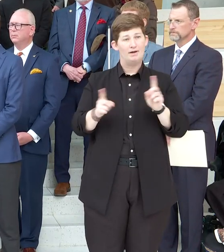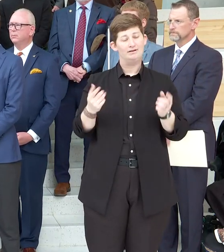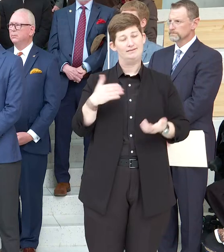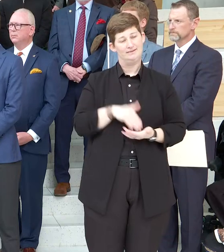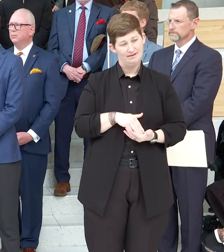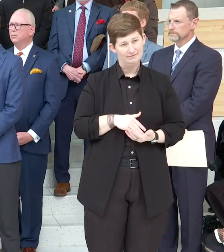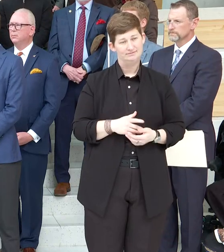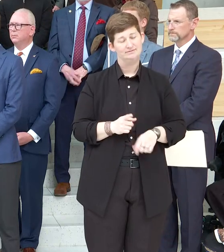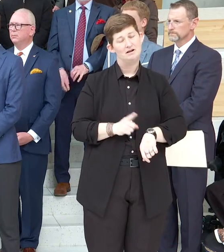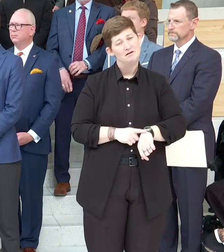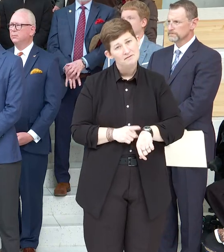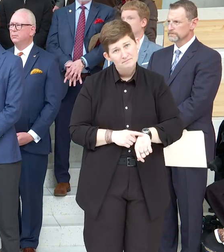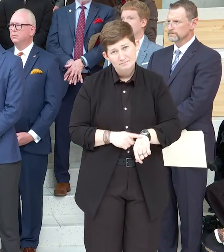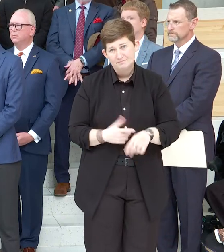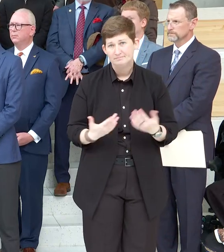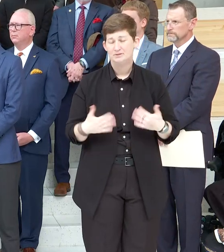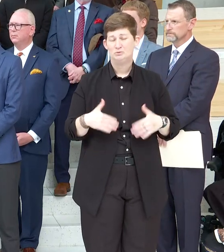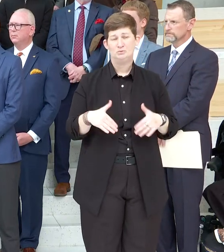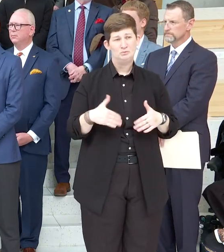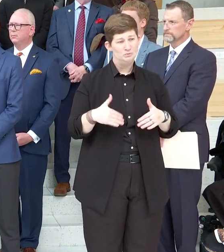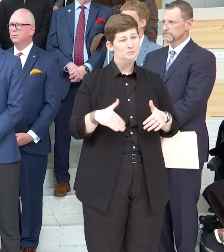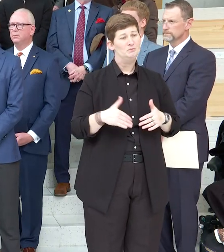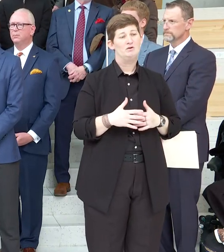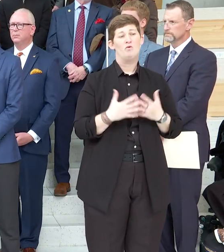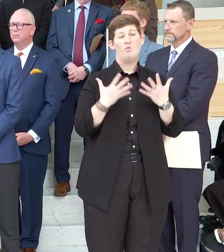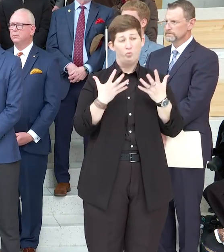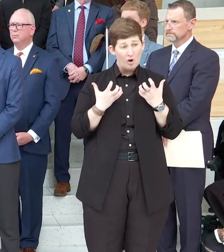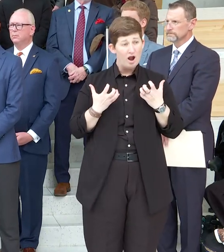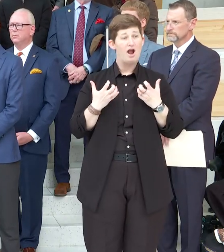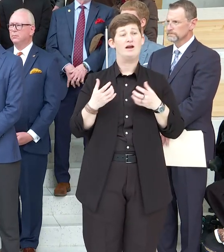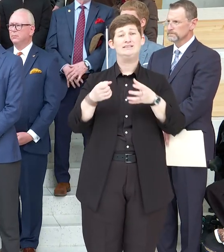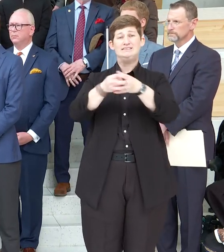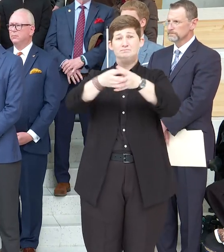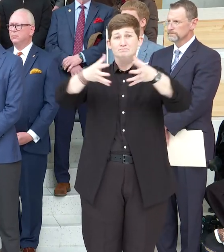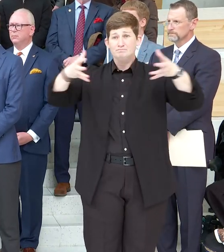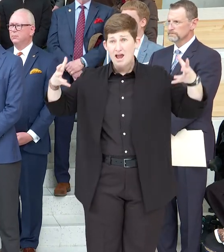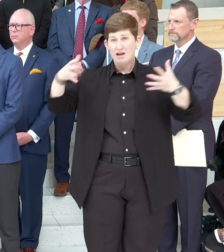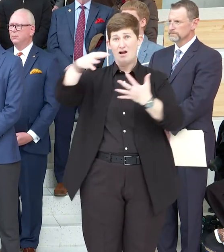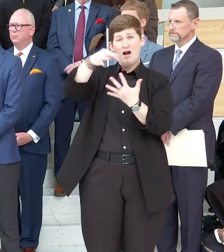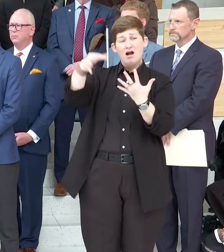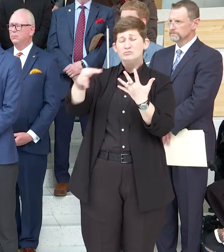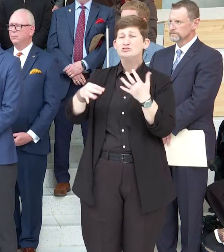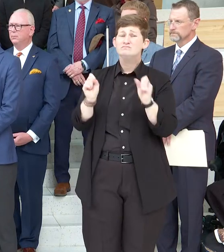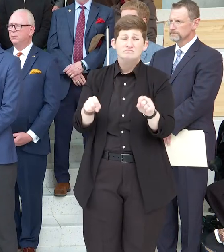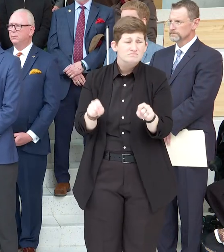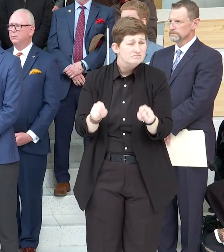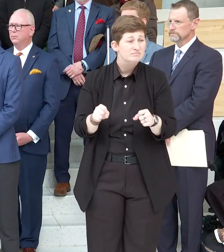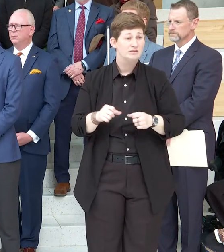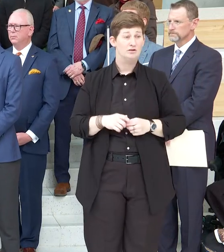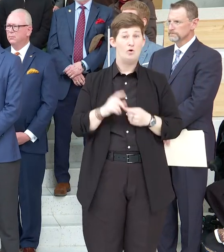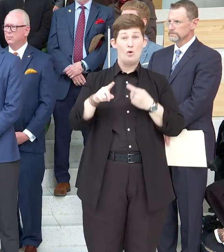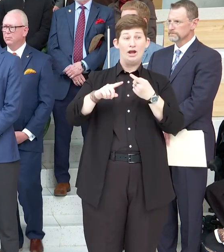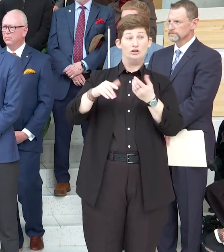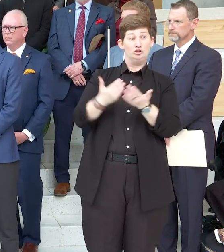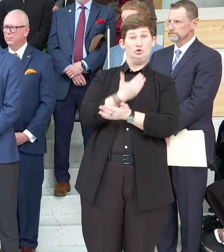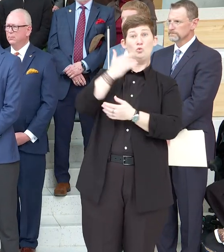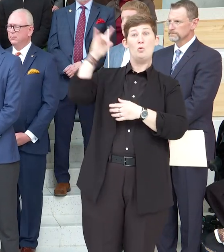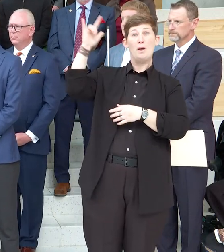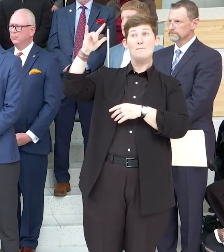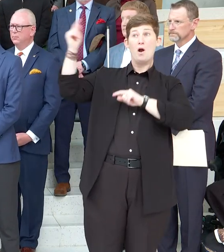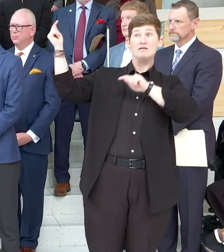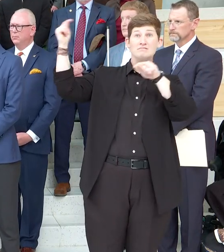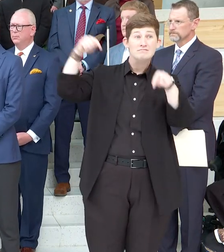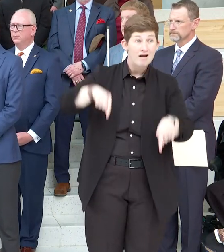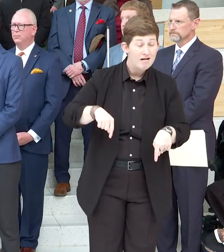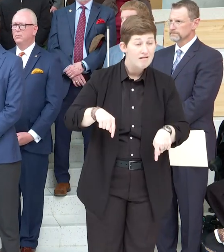ours. We're always looking at expanding the options at the airport. And when Spirit Airlines and JetBlue and Southwest and others come into the marketplace and they add